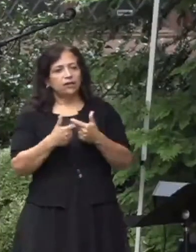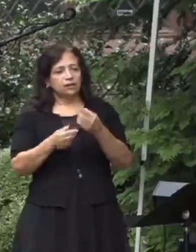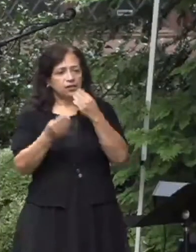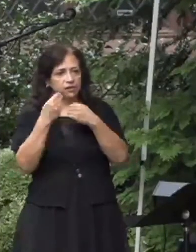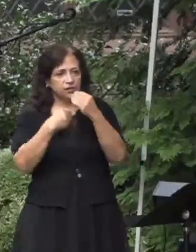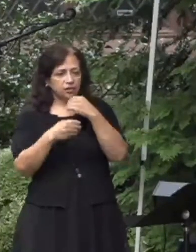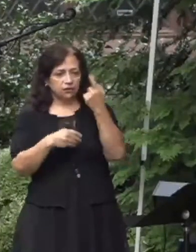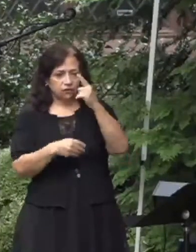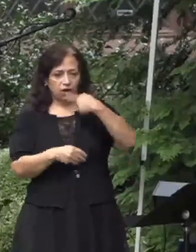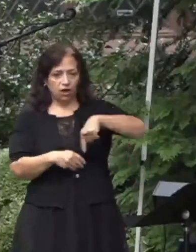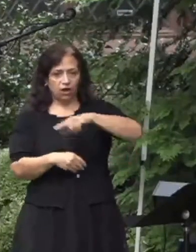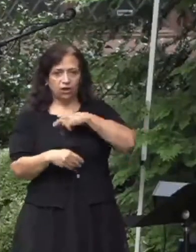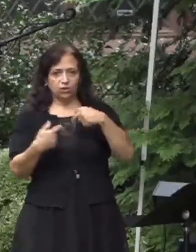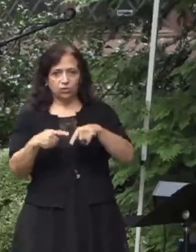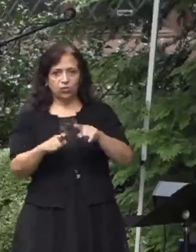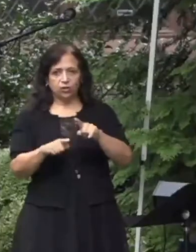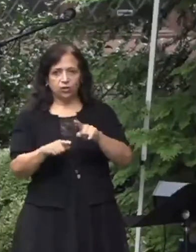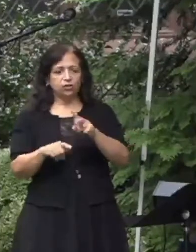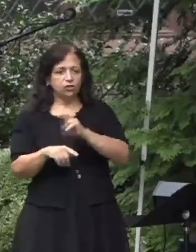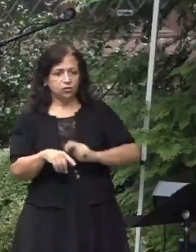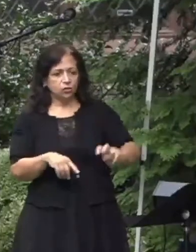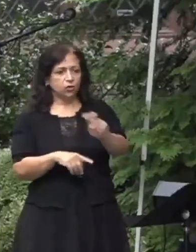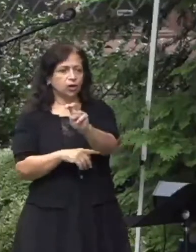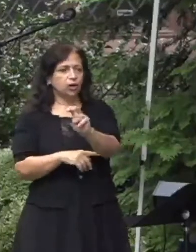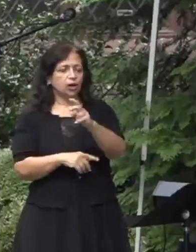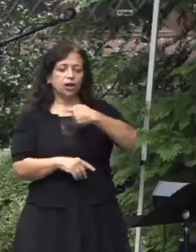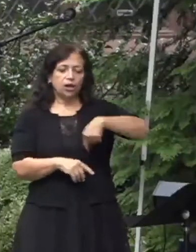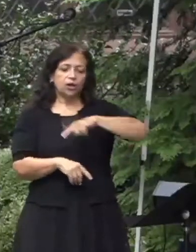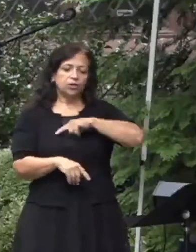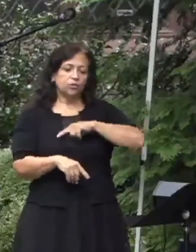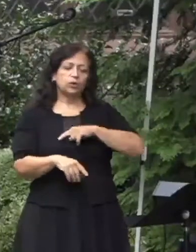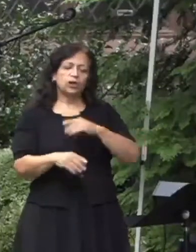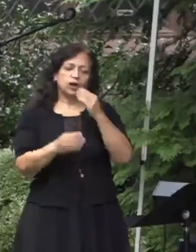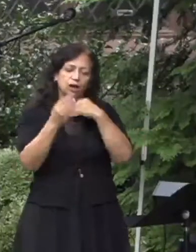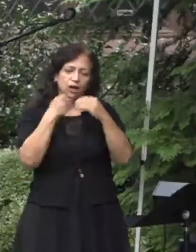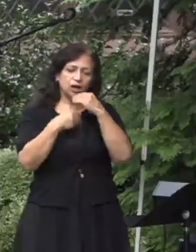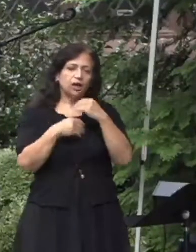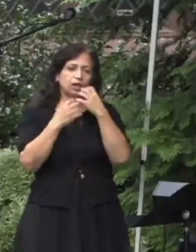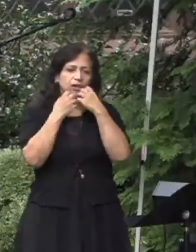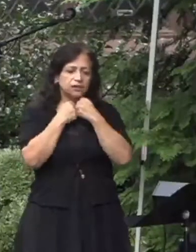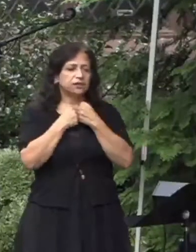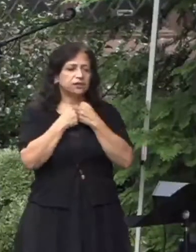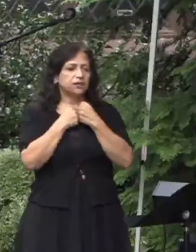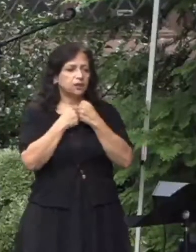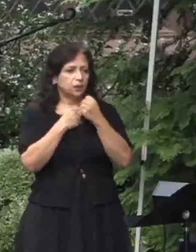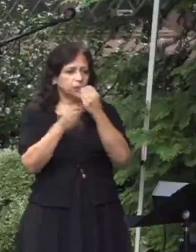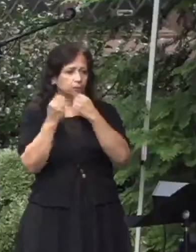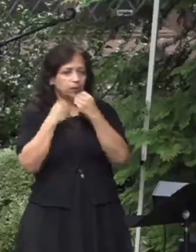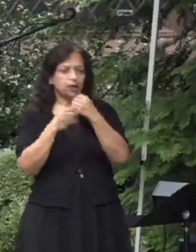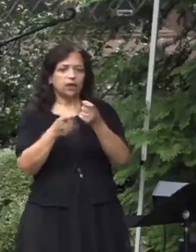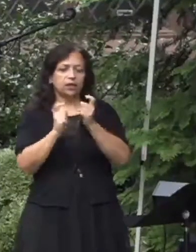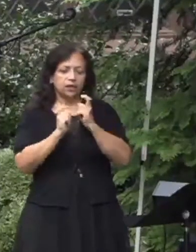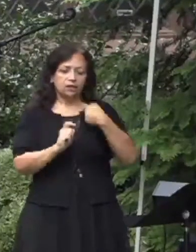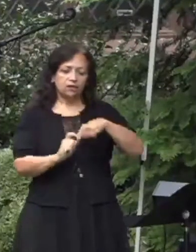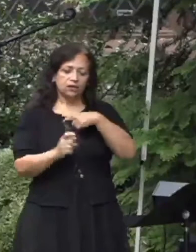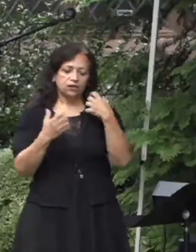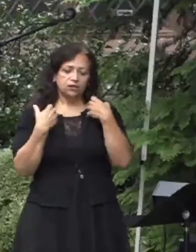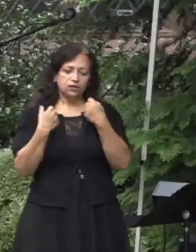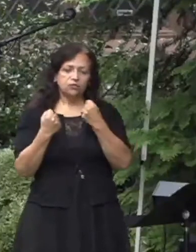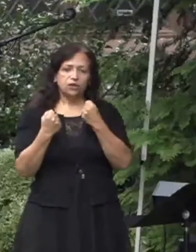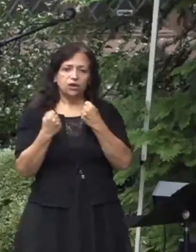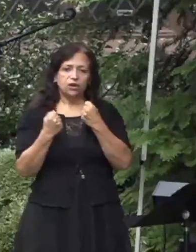for us on this journey. As we partake in this sacred meal, give us the strength to